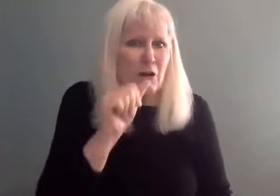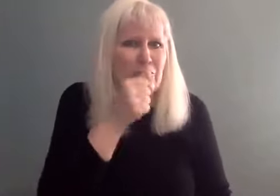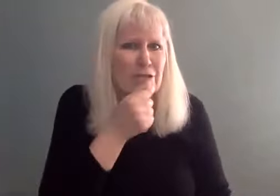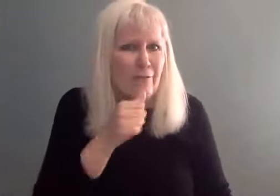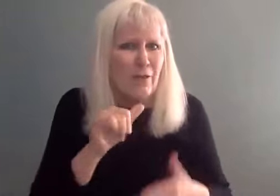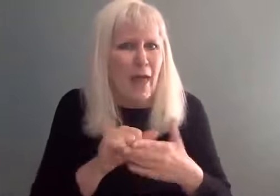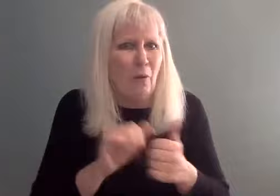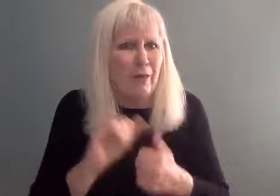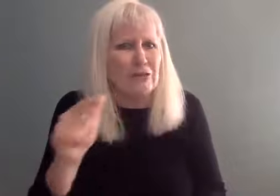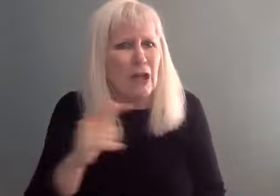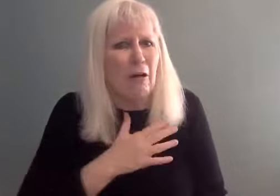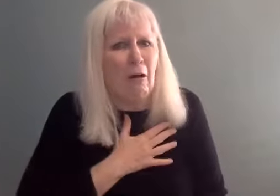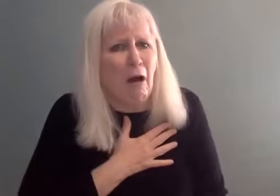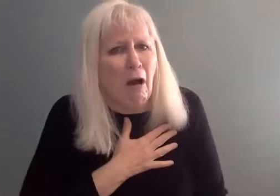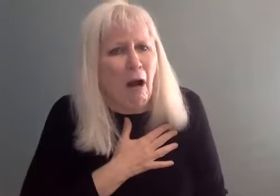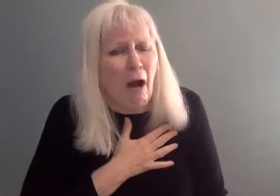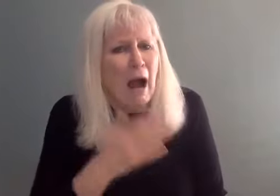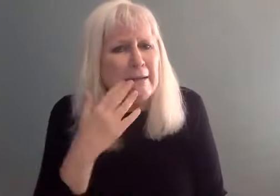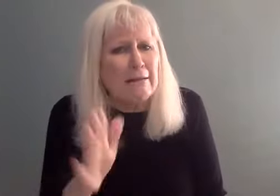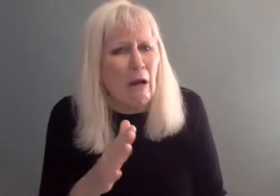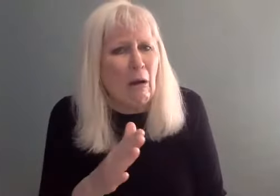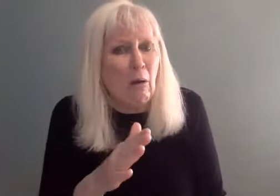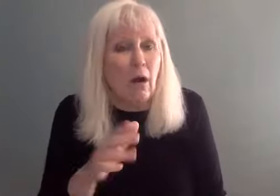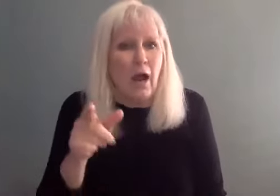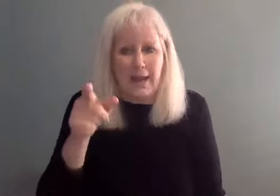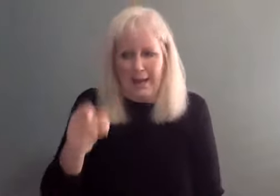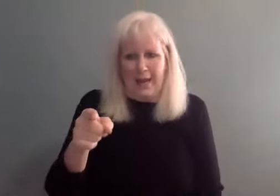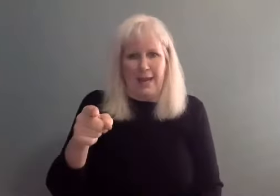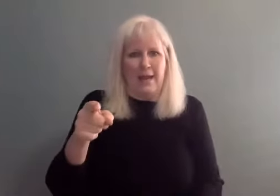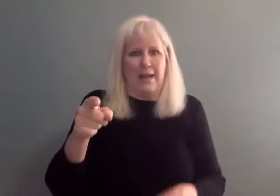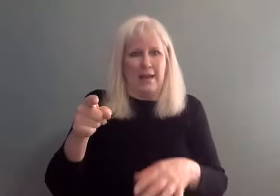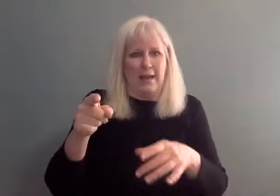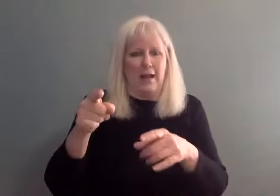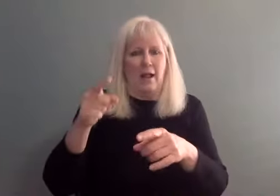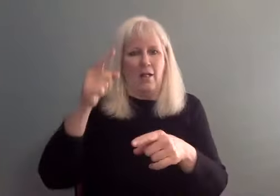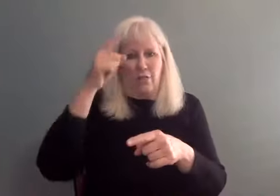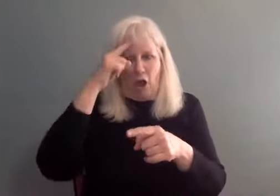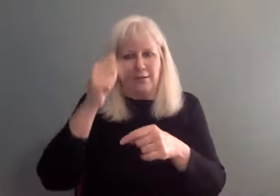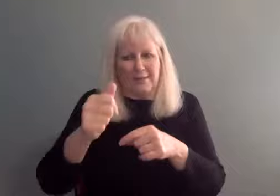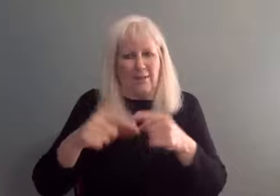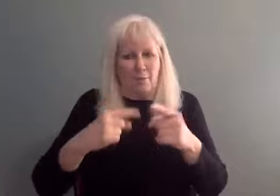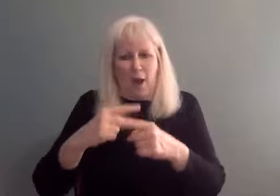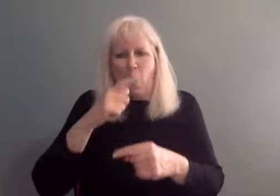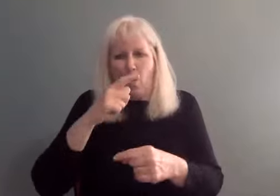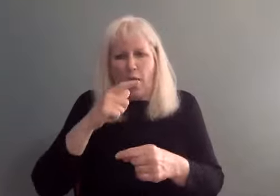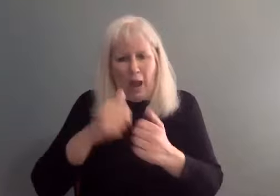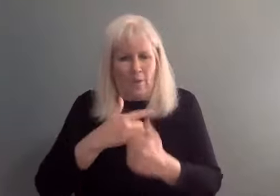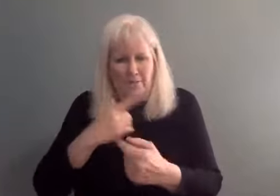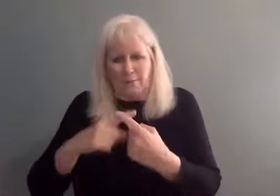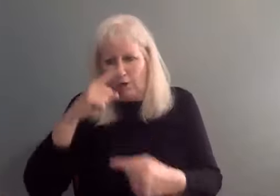Jill. He got to make up his own mind about his stepmom. He got to have his own relationship without me getting in the